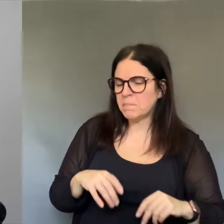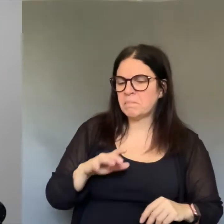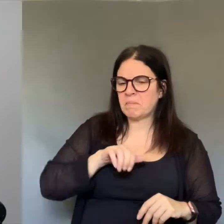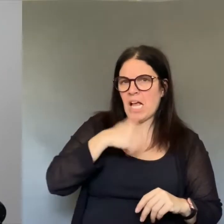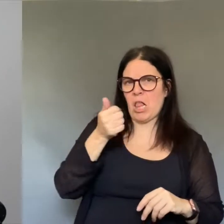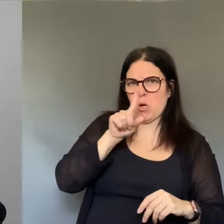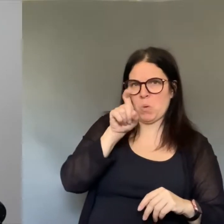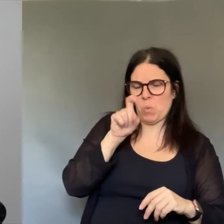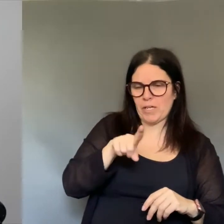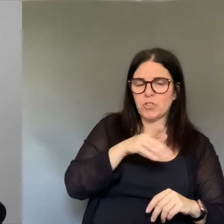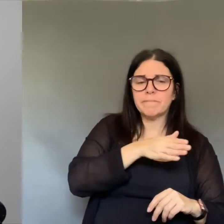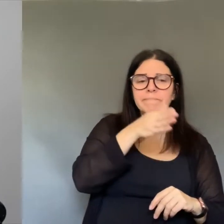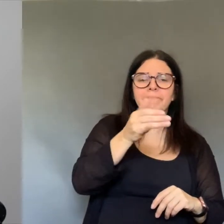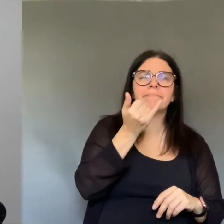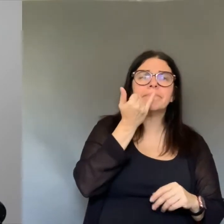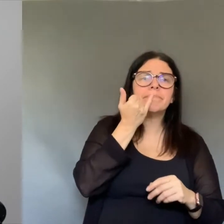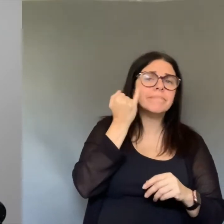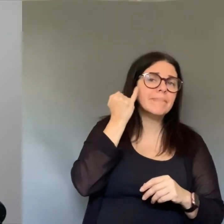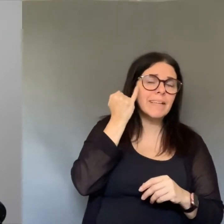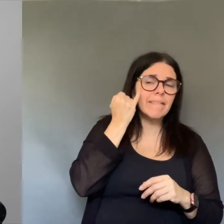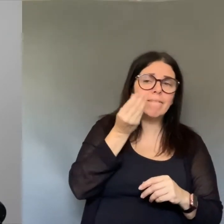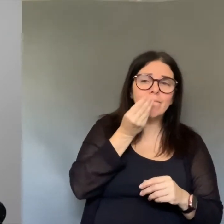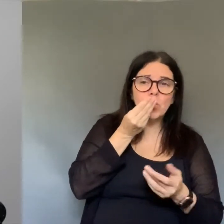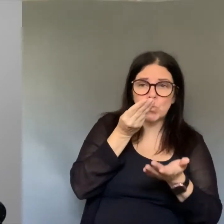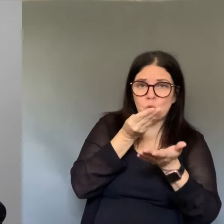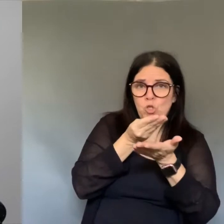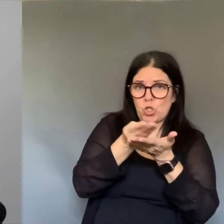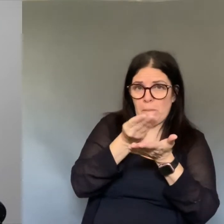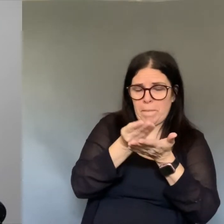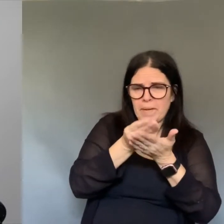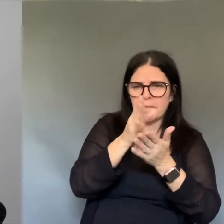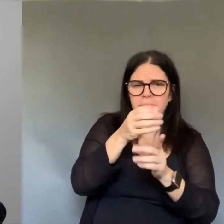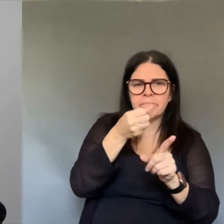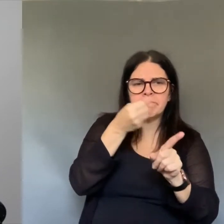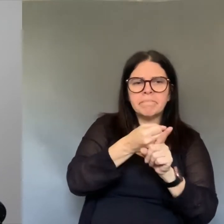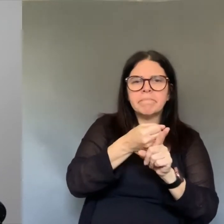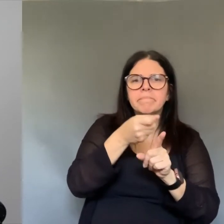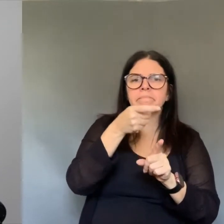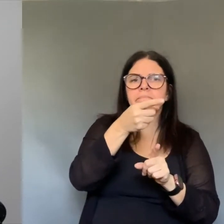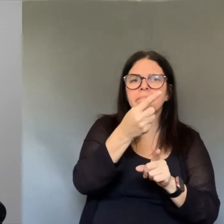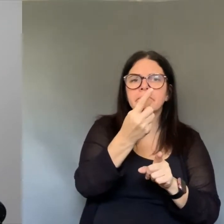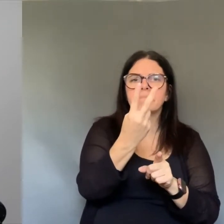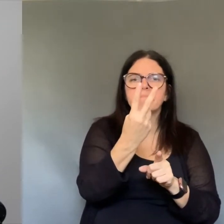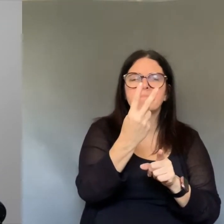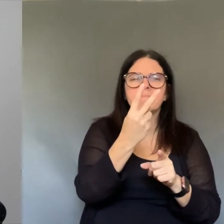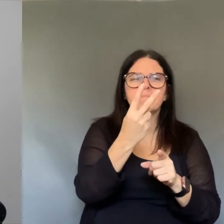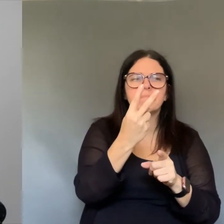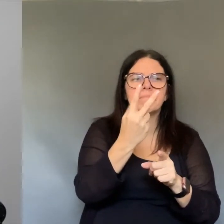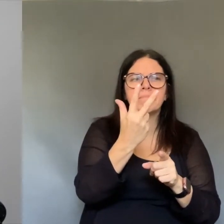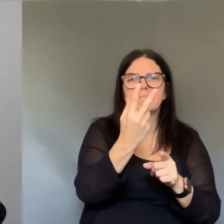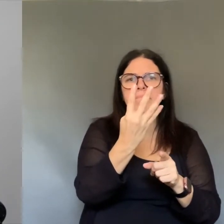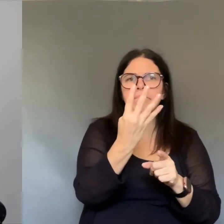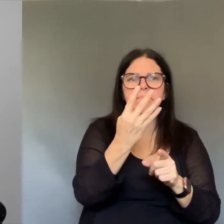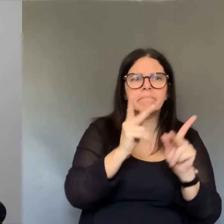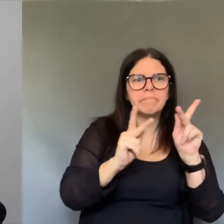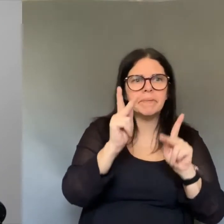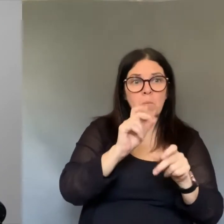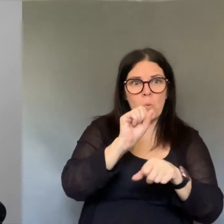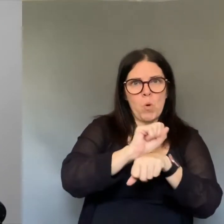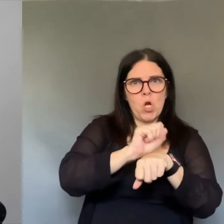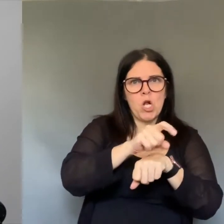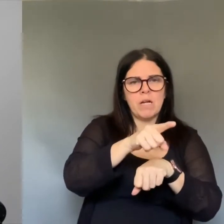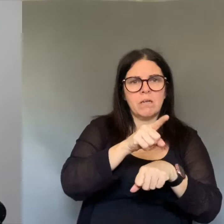Okay. And unrelated question, if there's multiple employees at a grocery store that